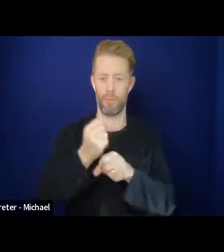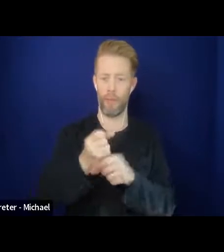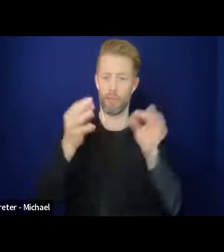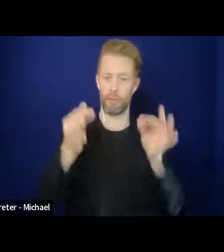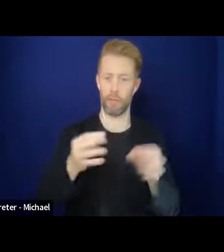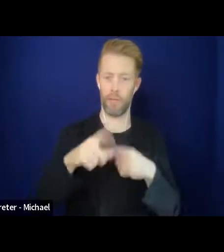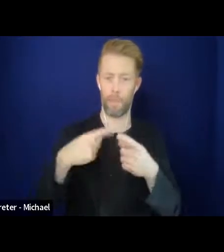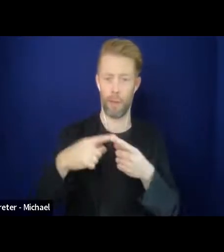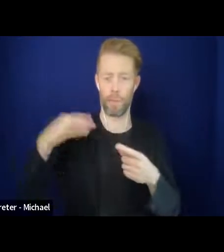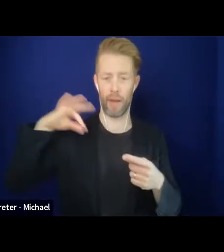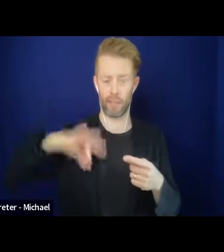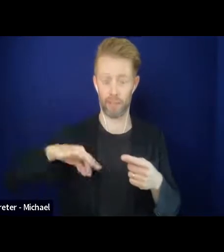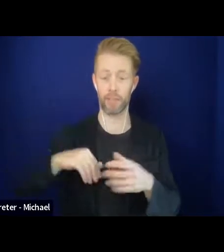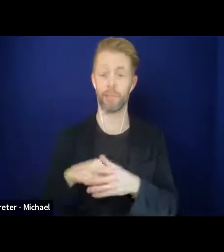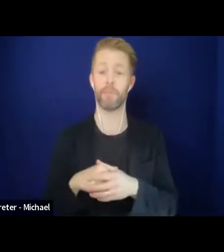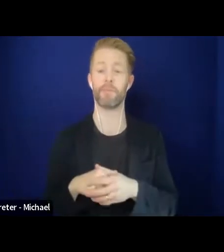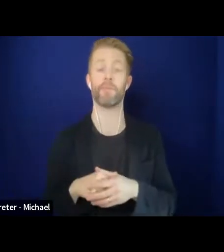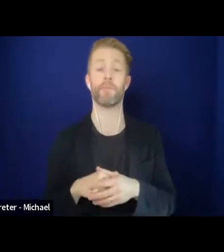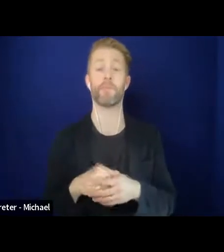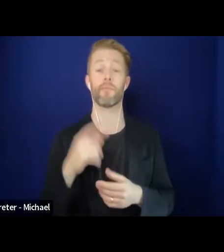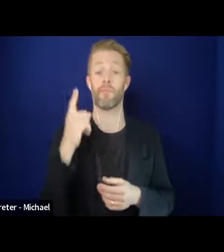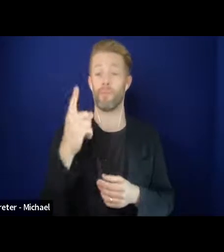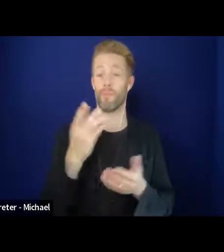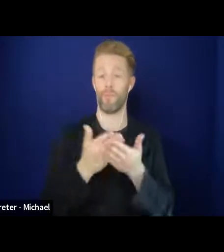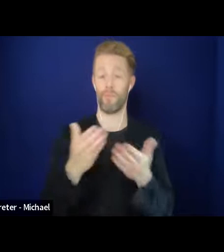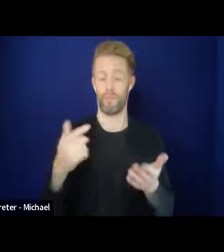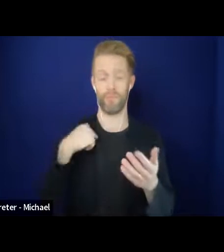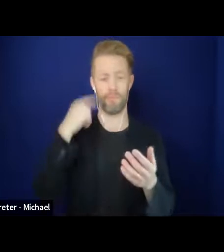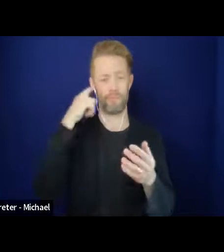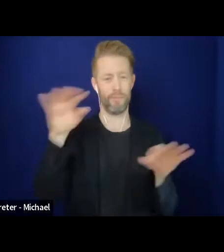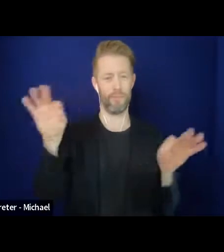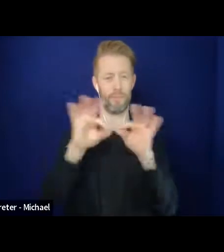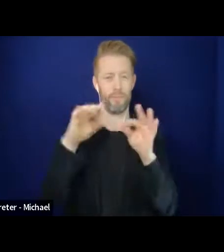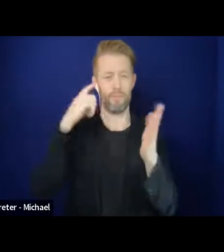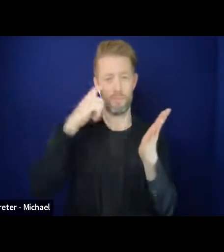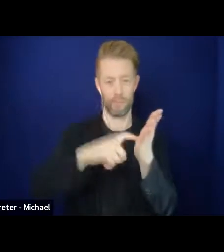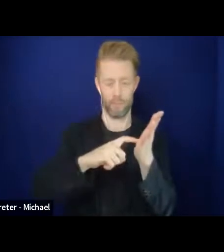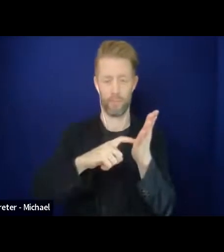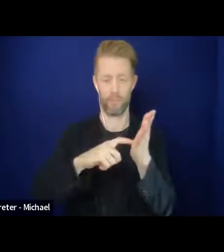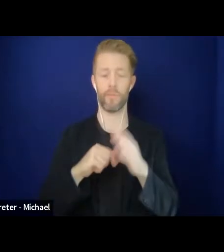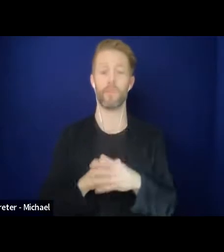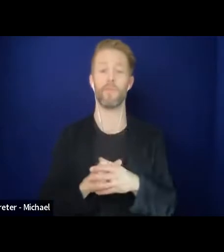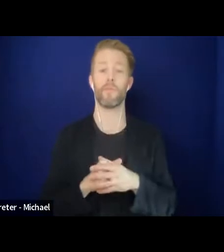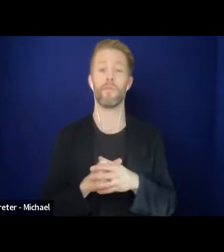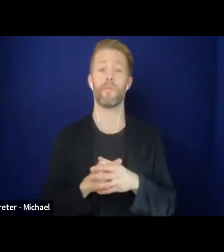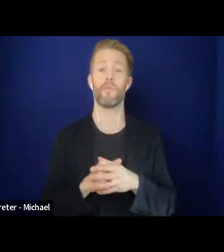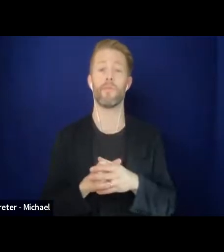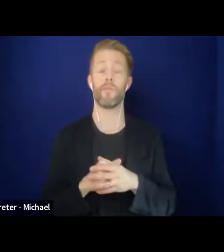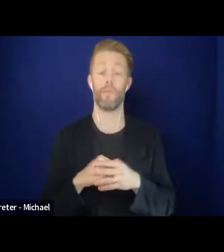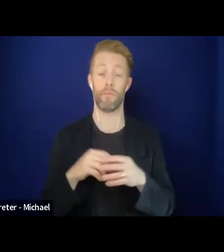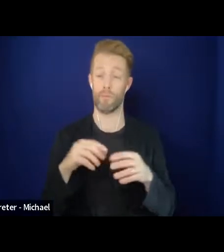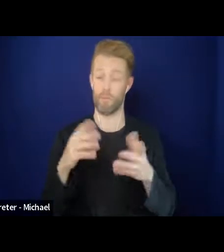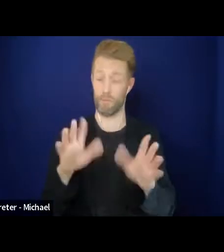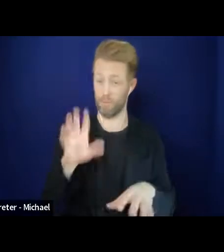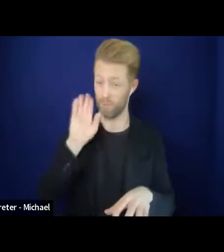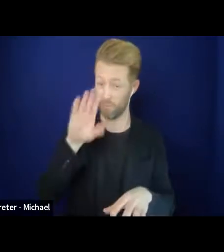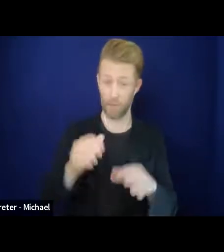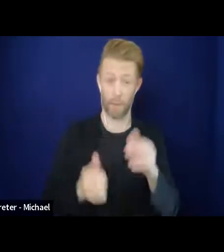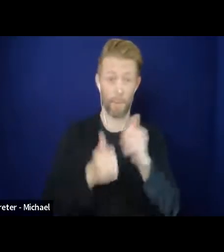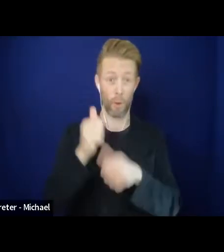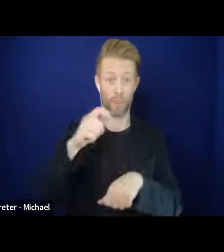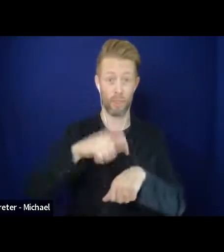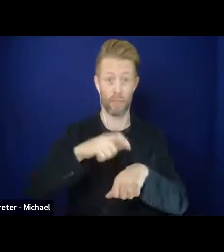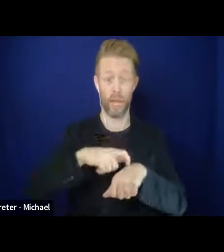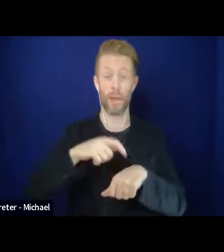benefits, right? And one of the things that I think is really important to recognize is that in a large number of cases, the vast majority of these systems